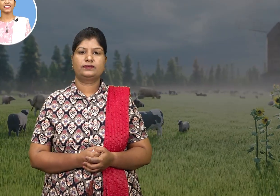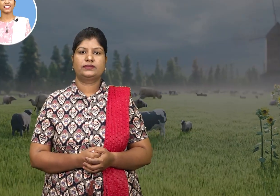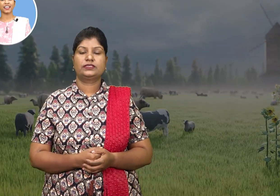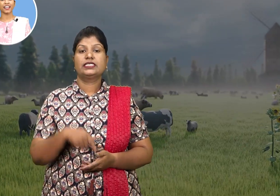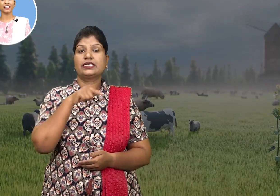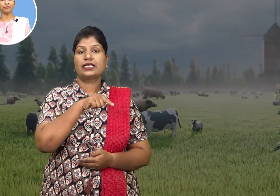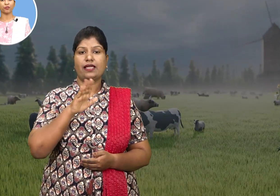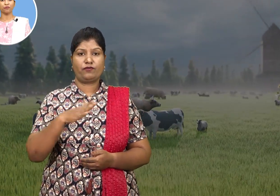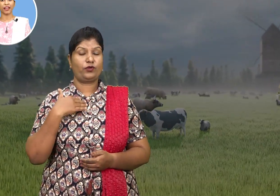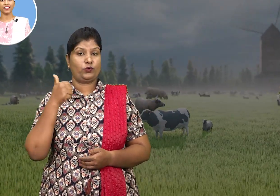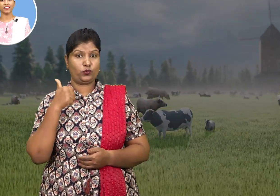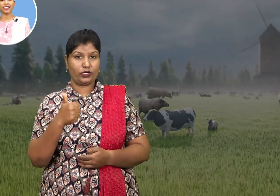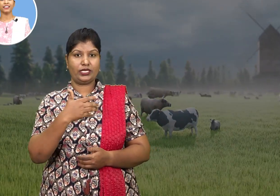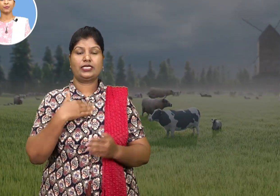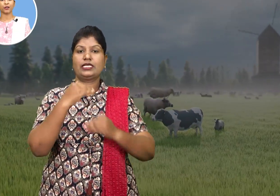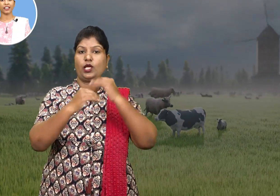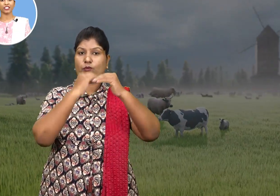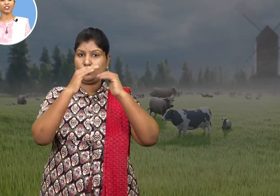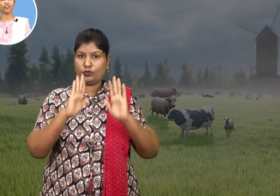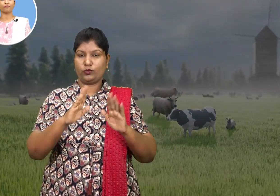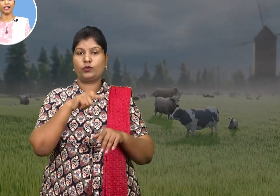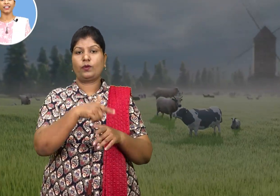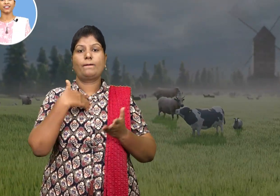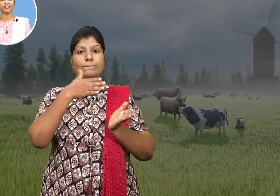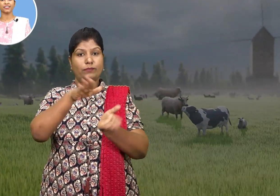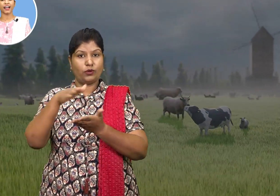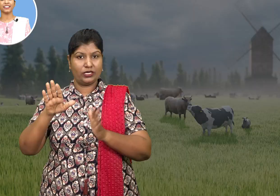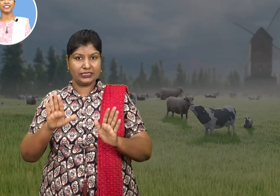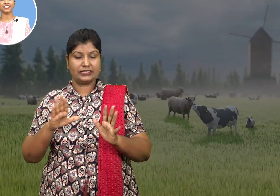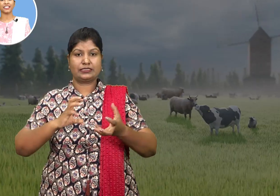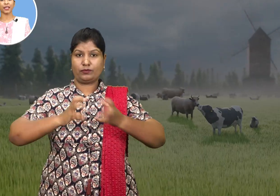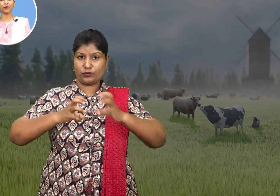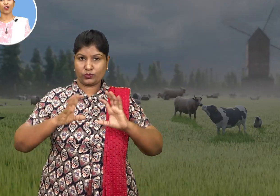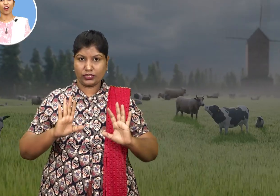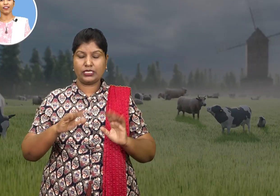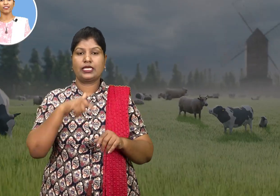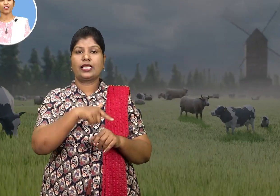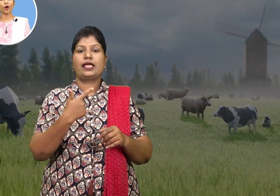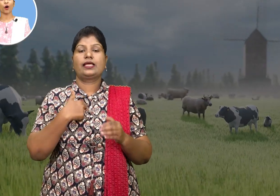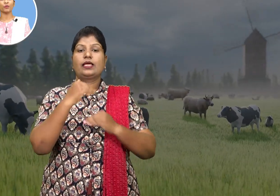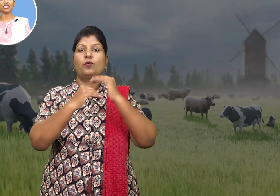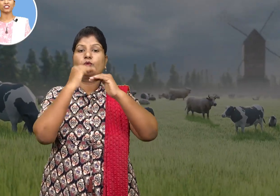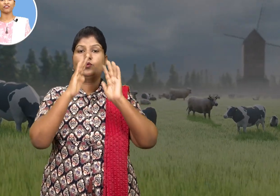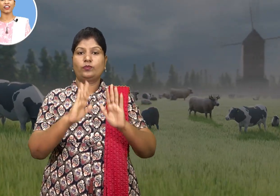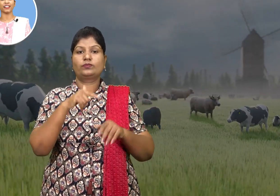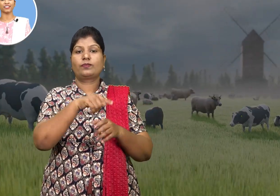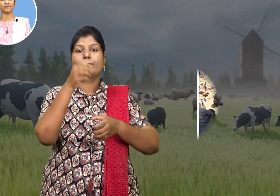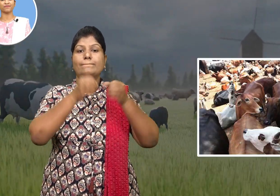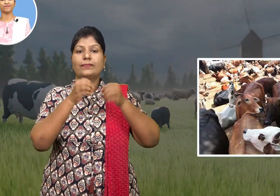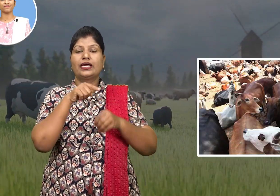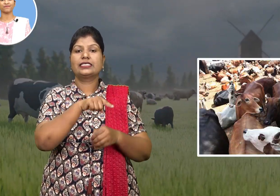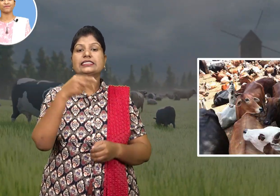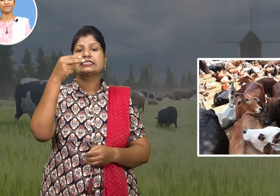There is a great improvement in the production of milk under the scheme called Operation Flood.